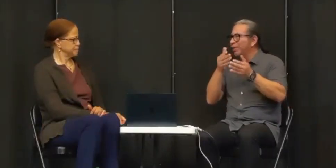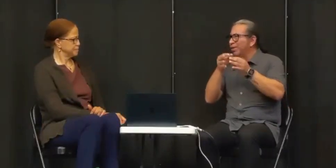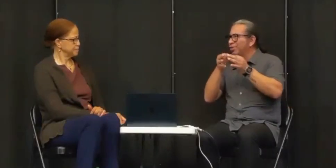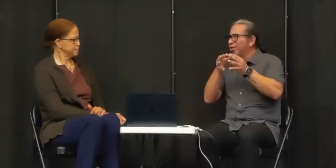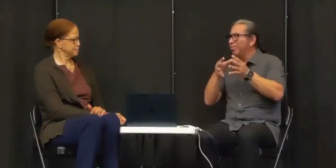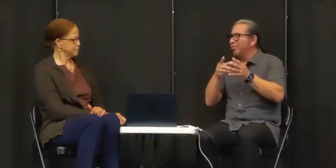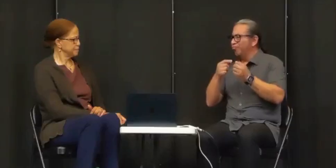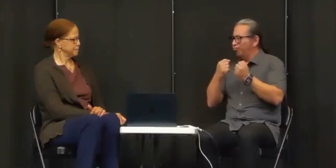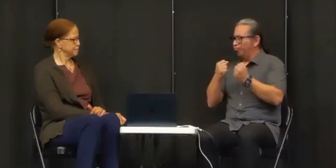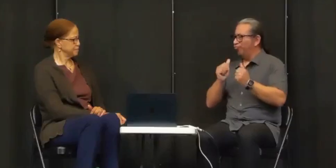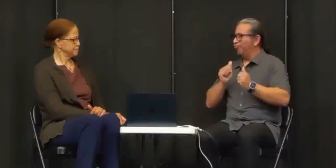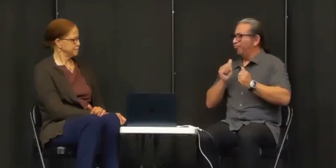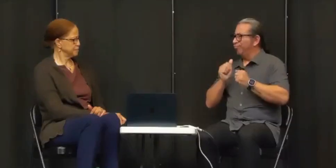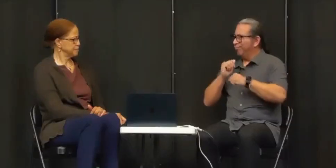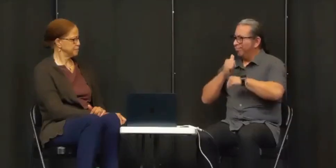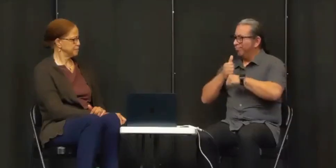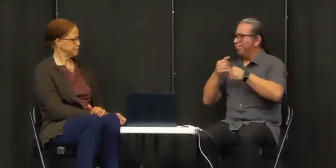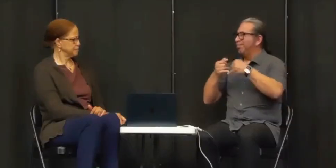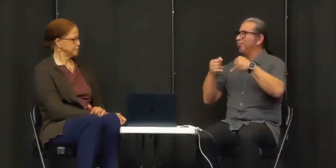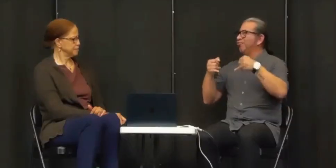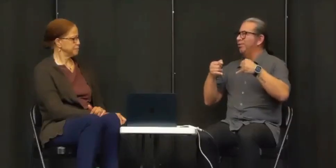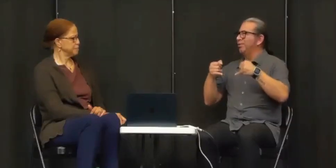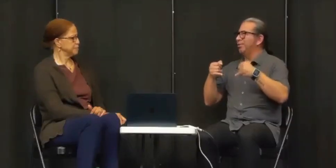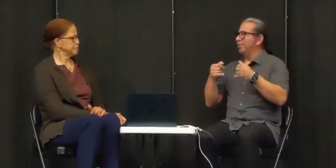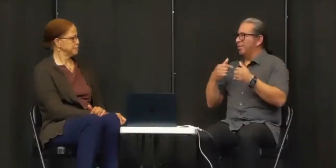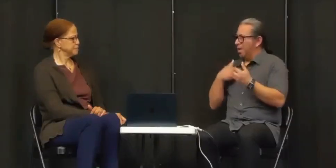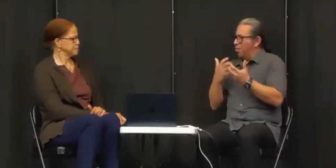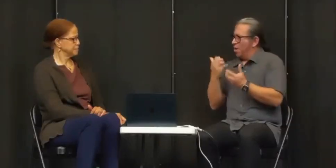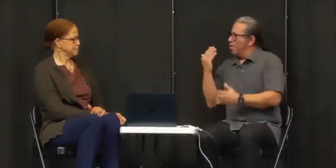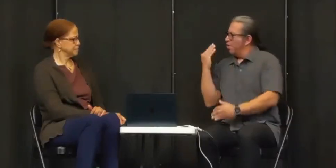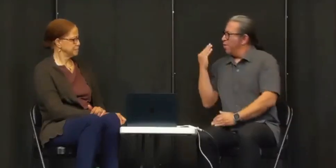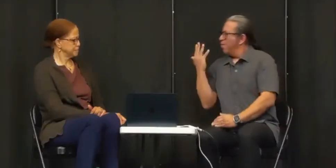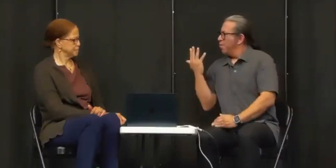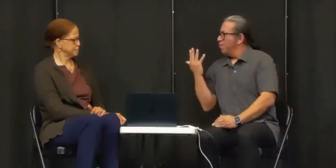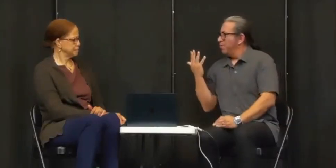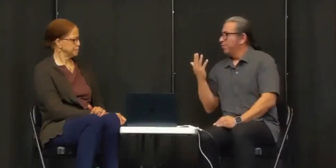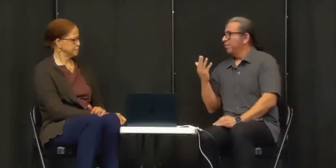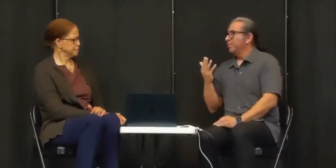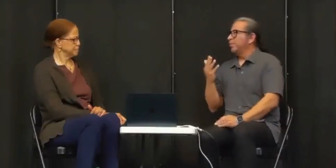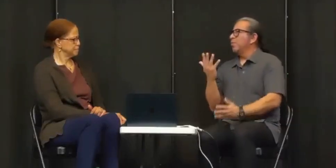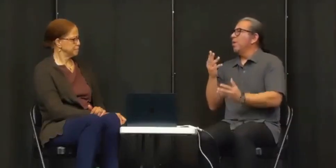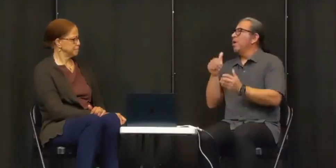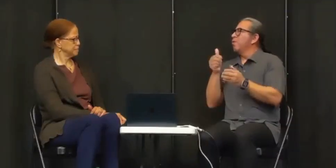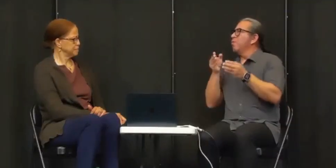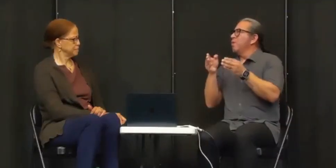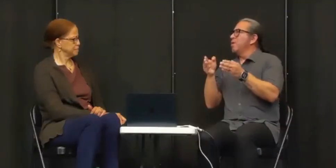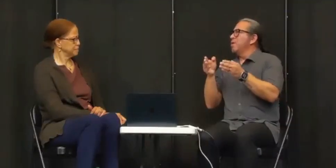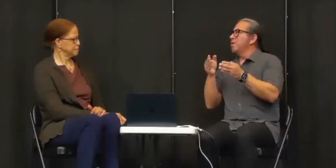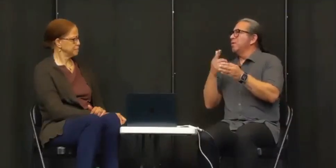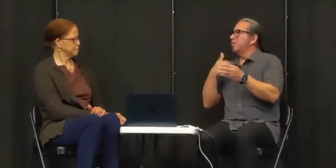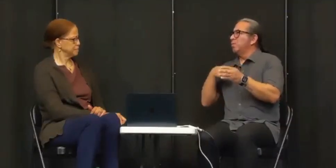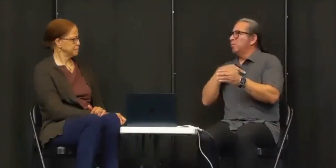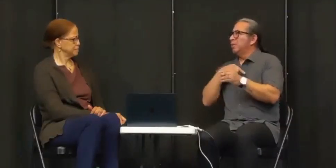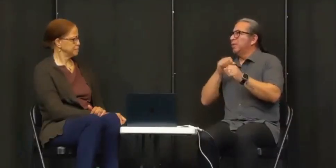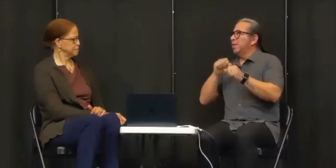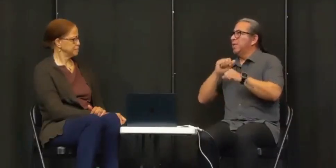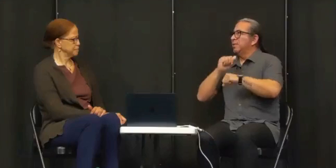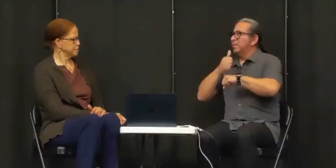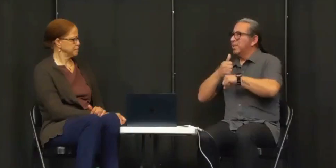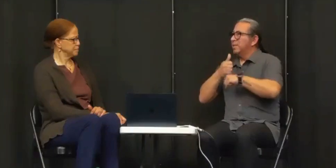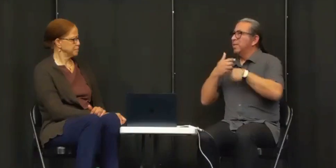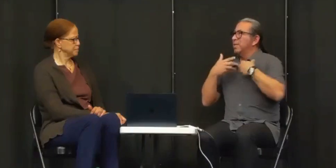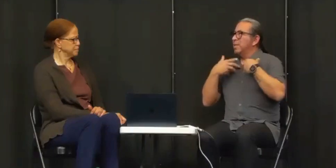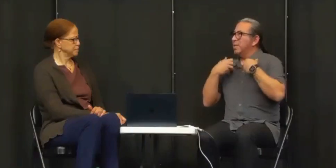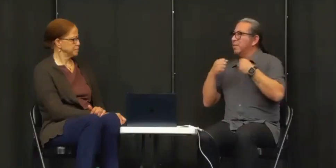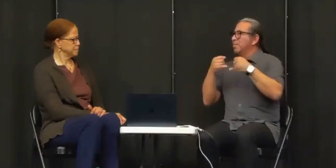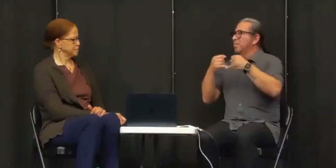Family, boundaries. Why are you bringing an interpreter, you know? It's really strong to establish boundaries. I want to know, what are the ways